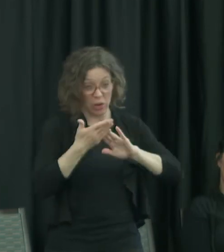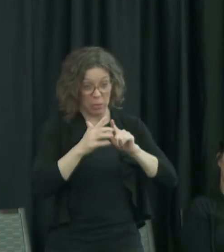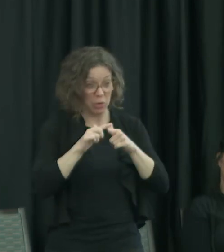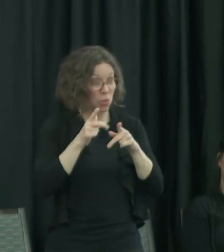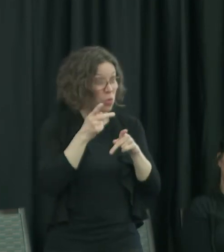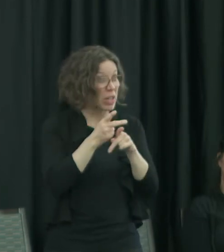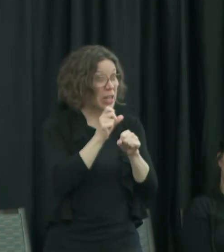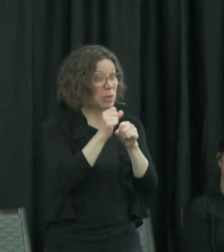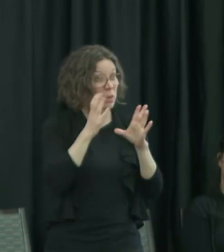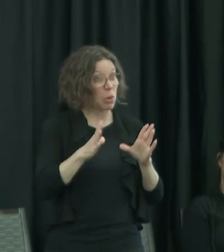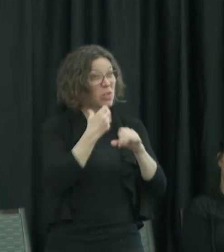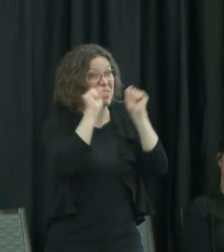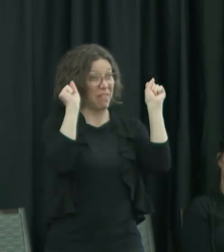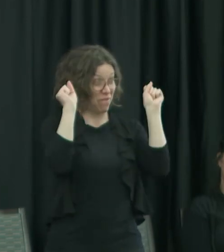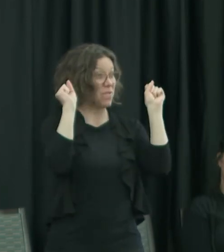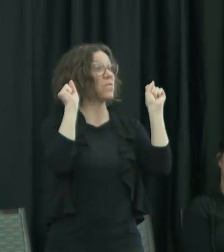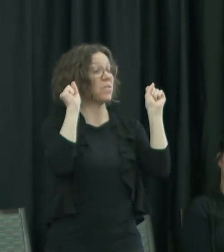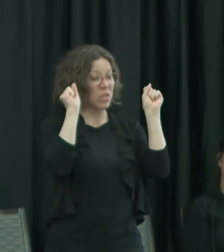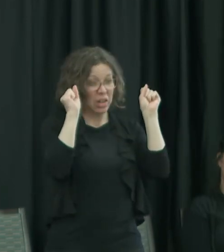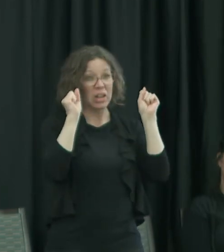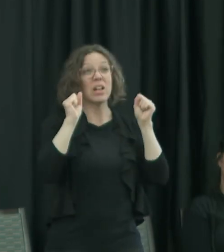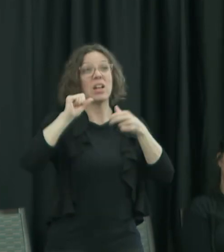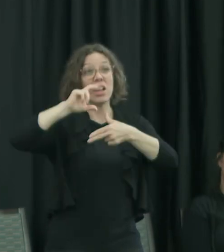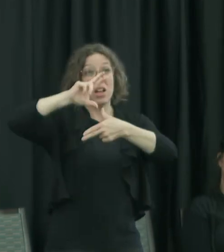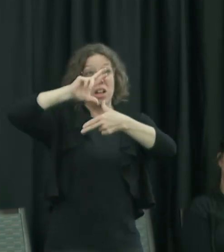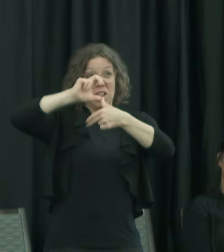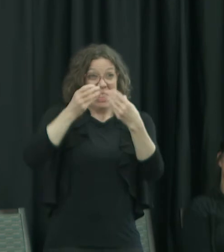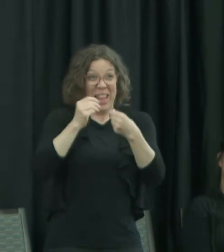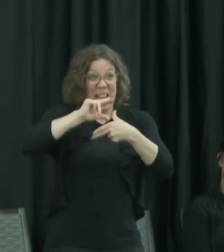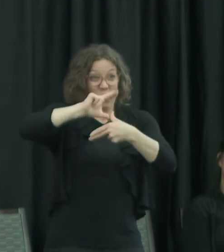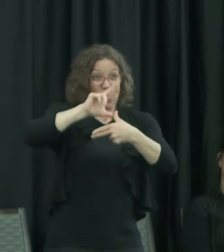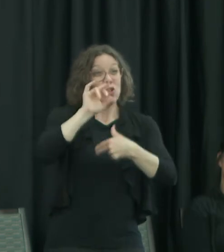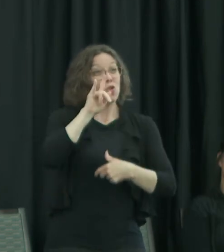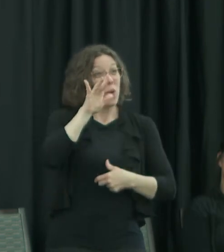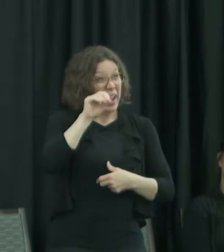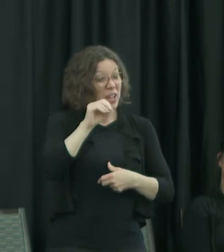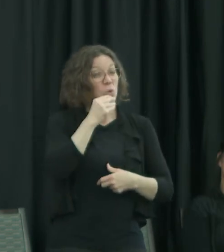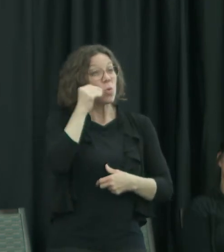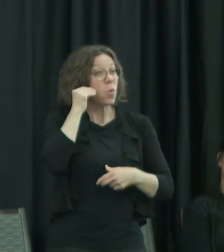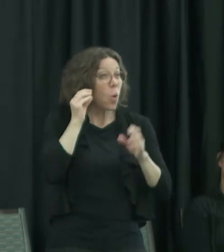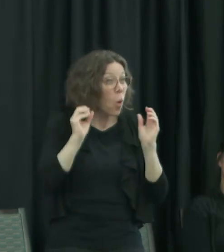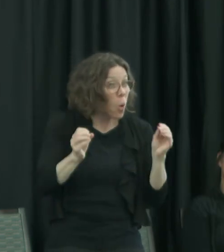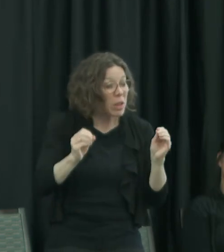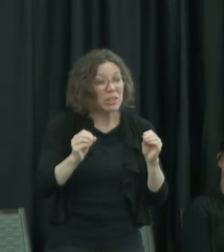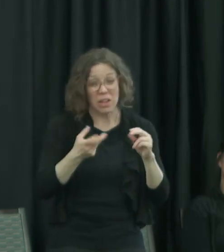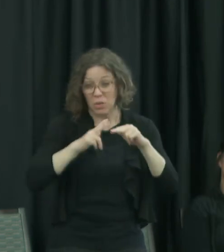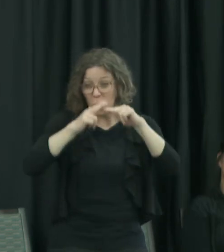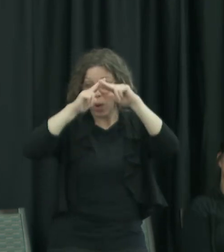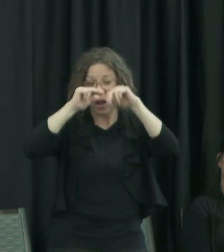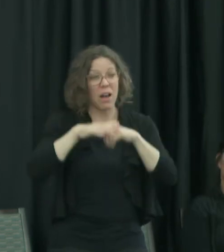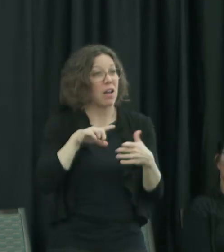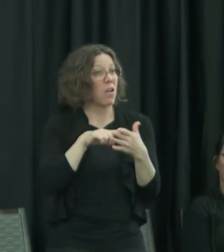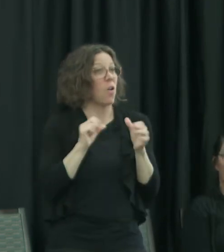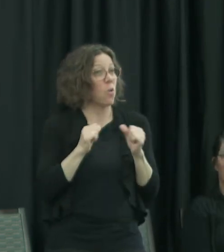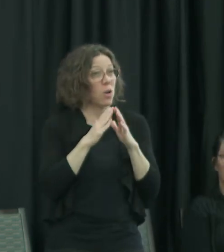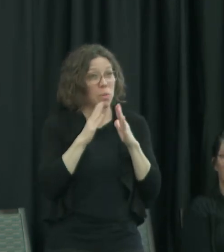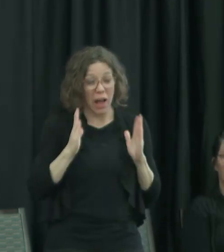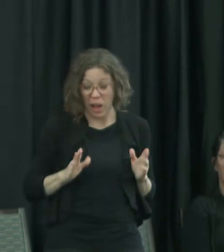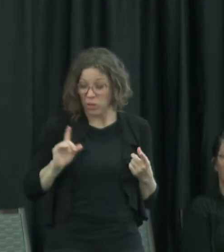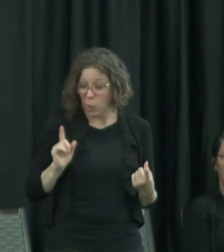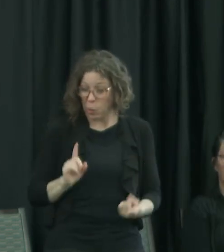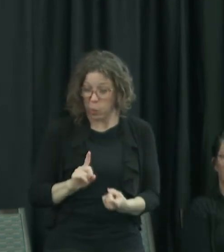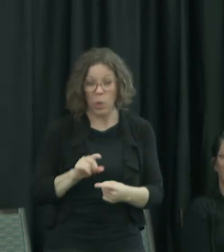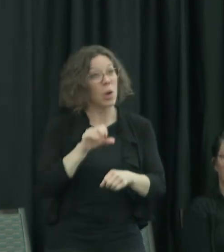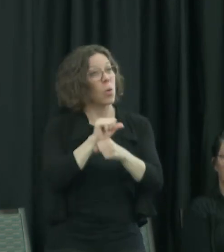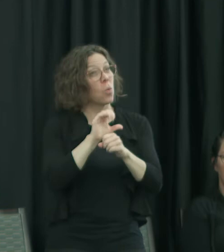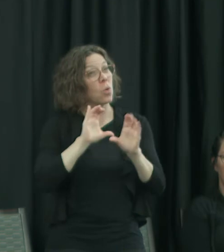employees and the public safe, the aftermath of the derecho, including a rise in homelessness, a lack of affordable housing, and workforce